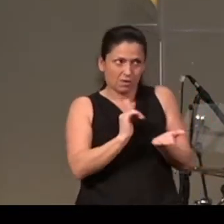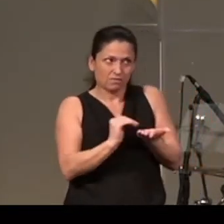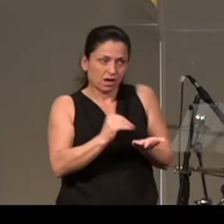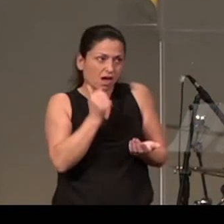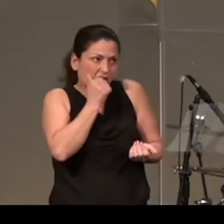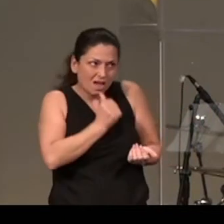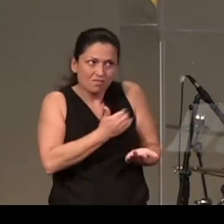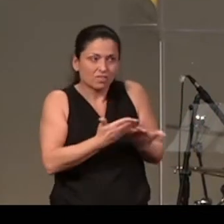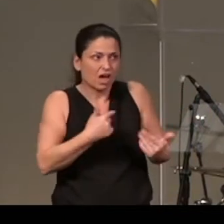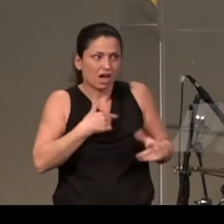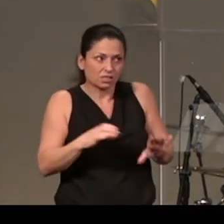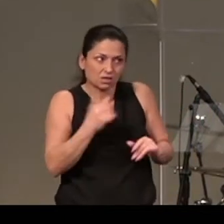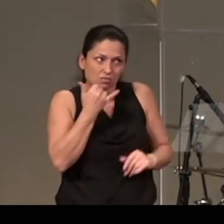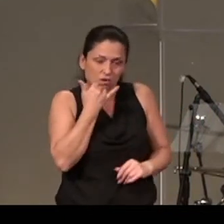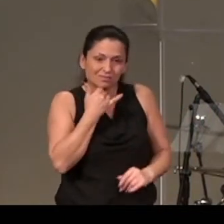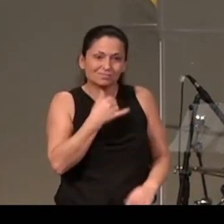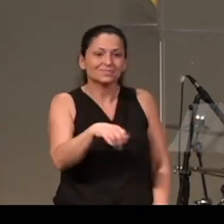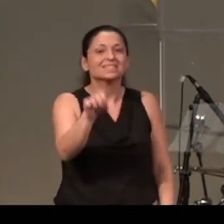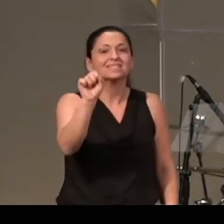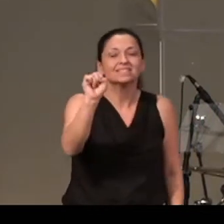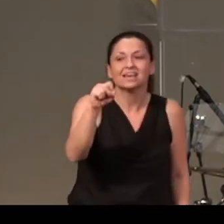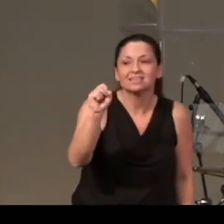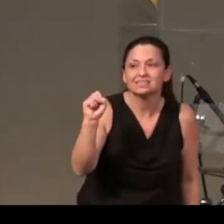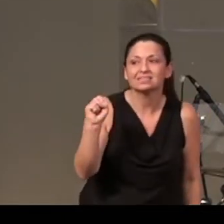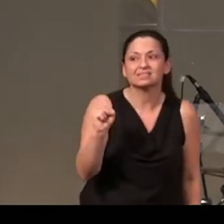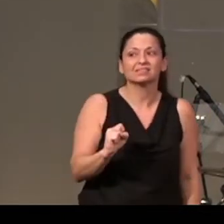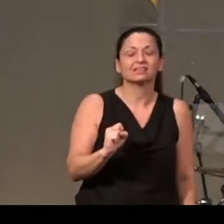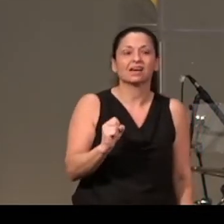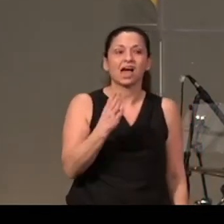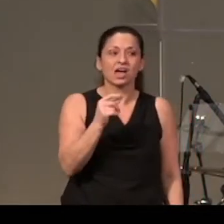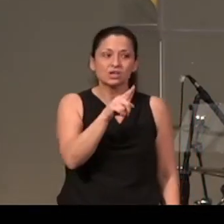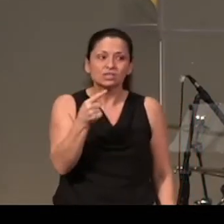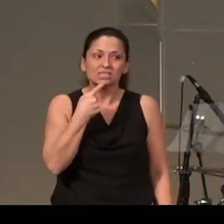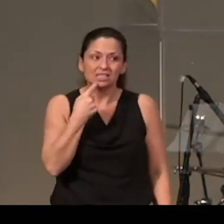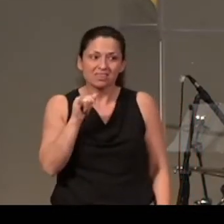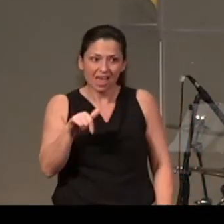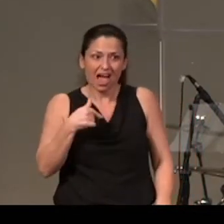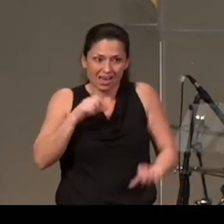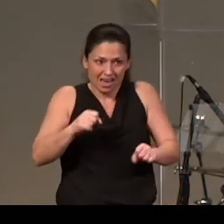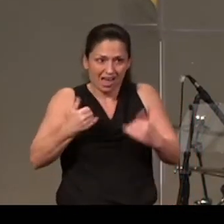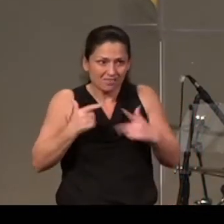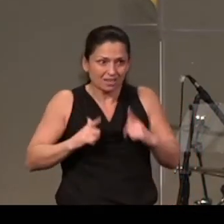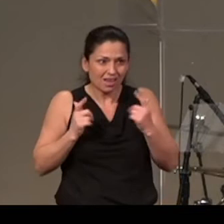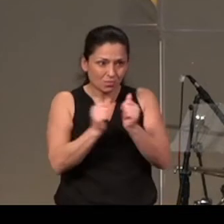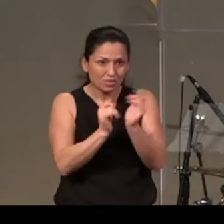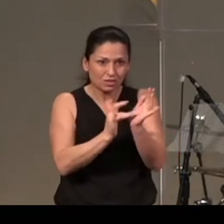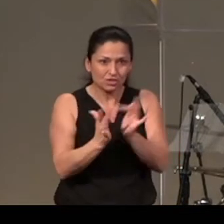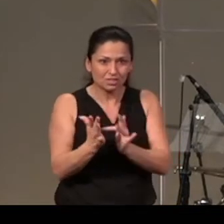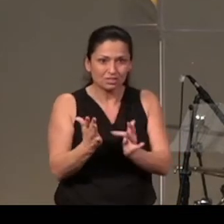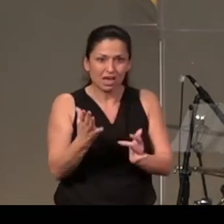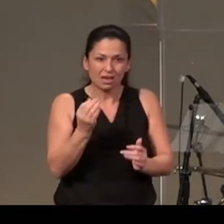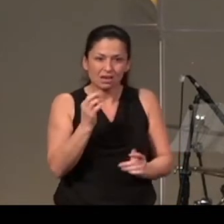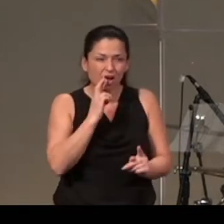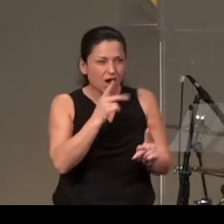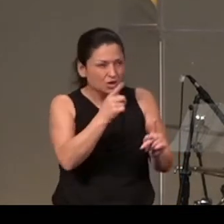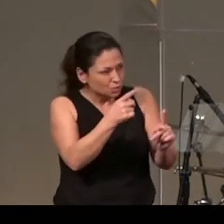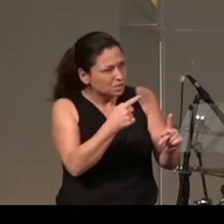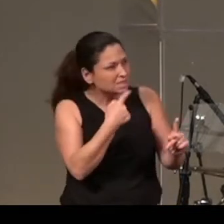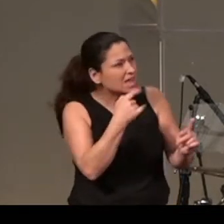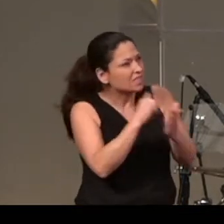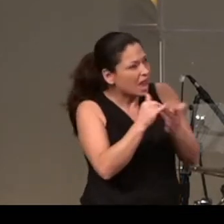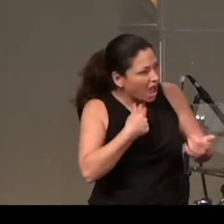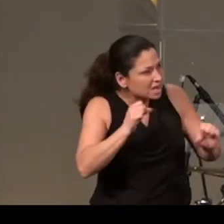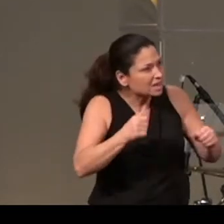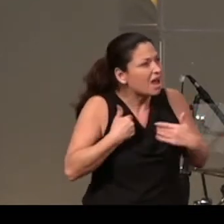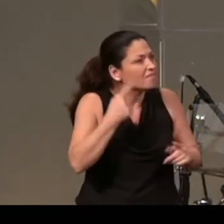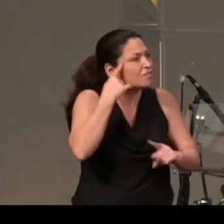Yes. And you're saying that I could do life with Jesus? And are you saying that I could spend eternity